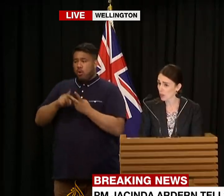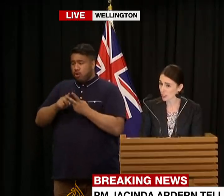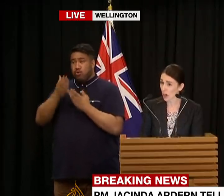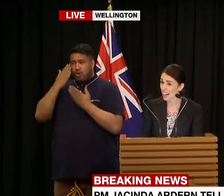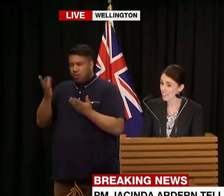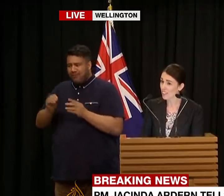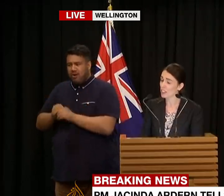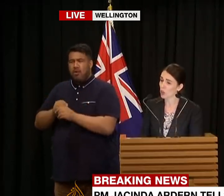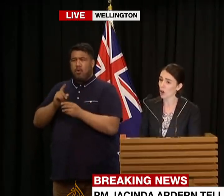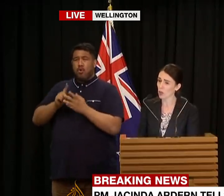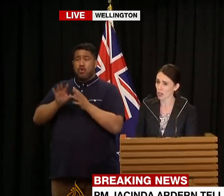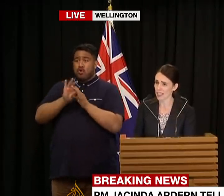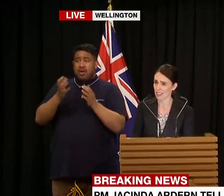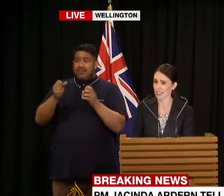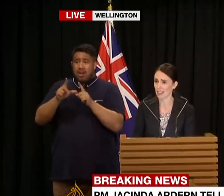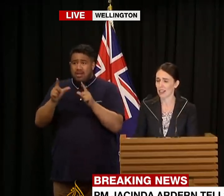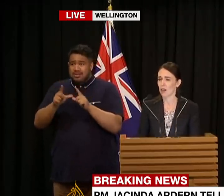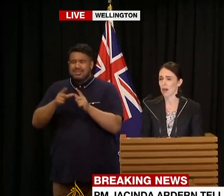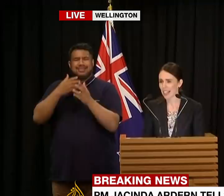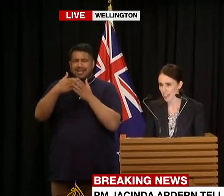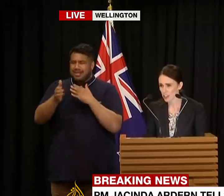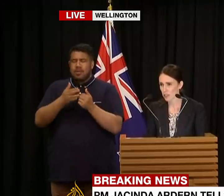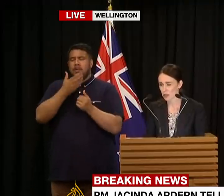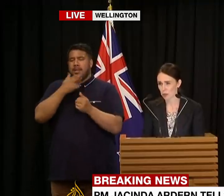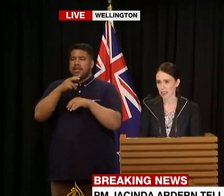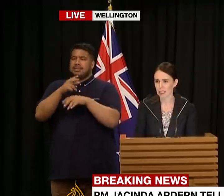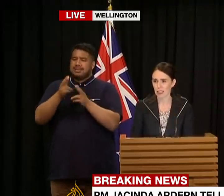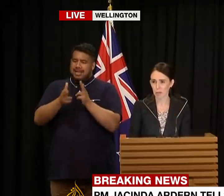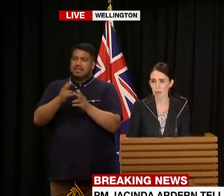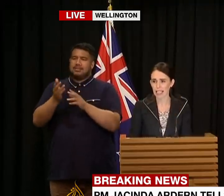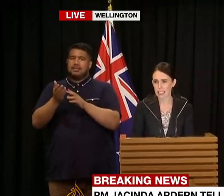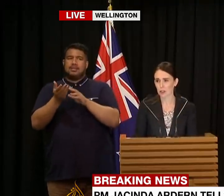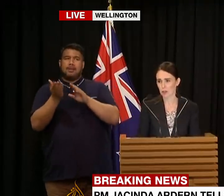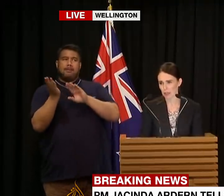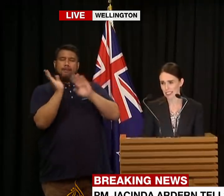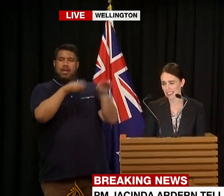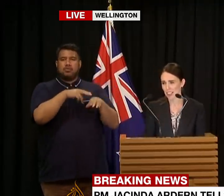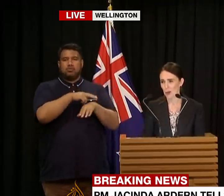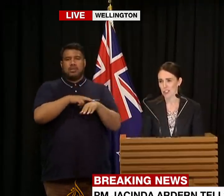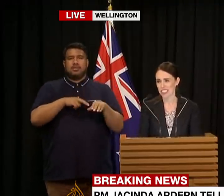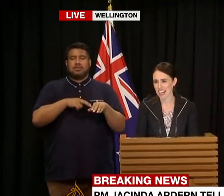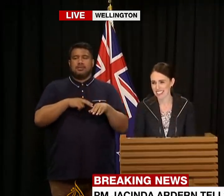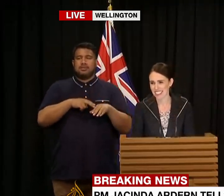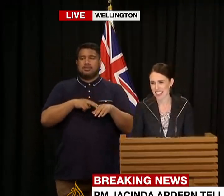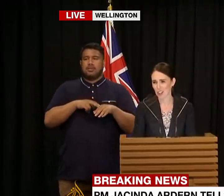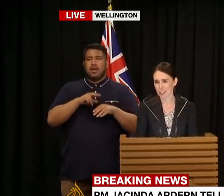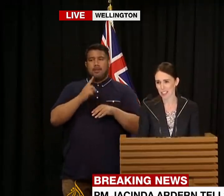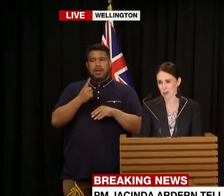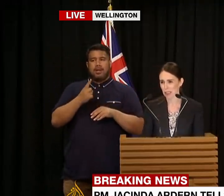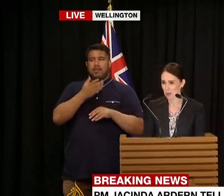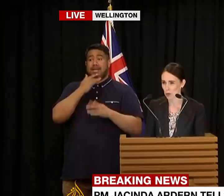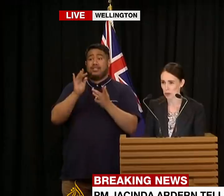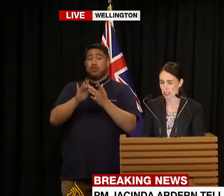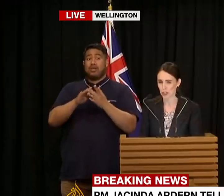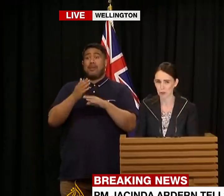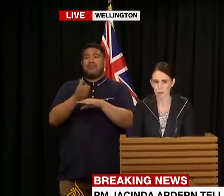origin or hold it, and even if they don't hold a license, we encourage them to bring them into the police. We just ask that they contact